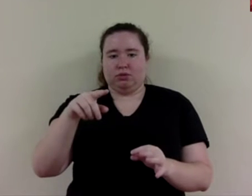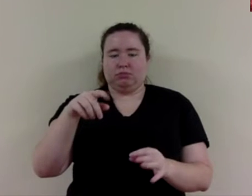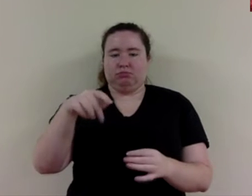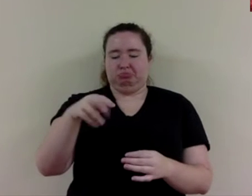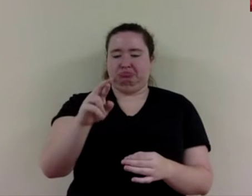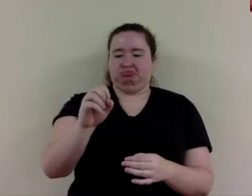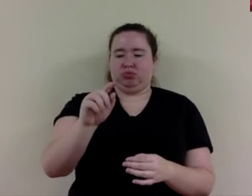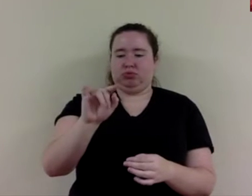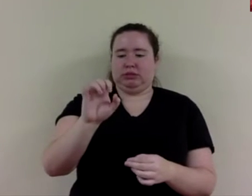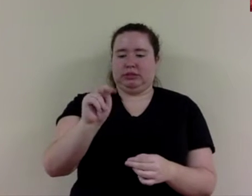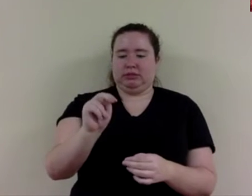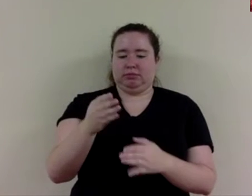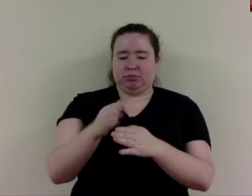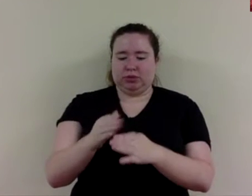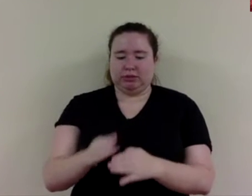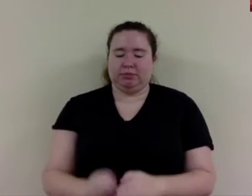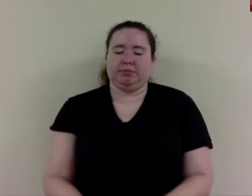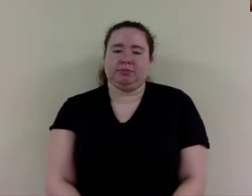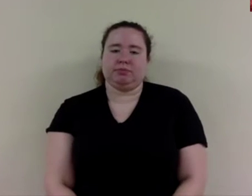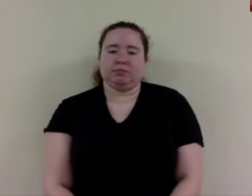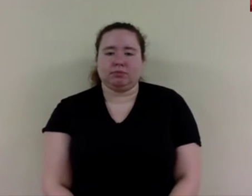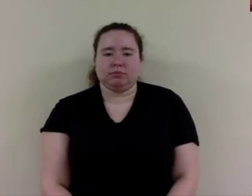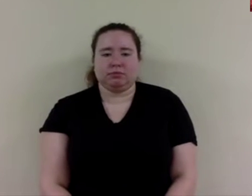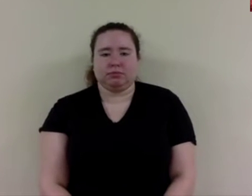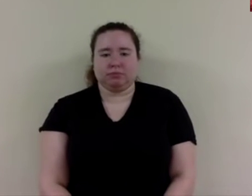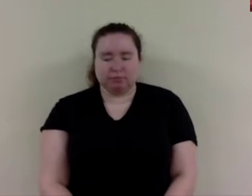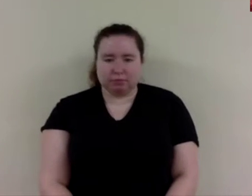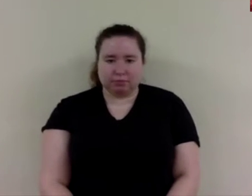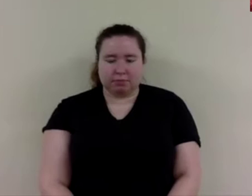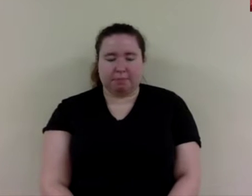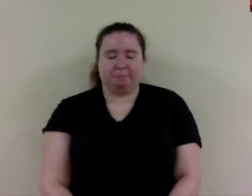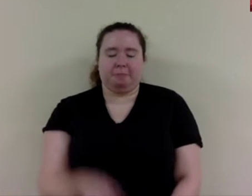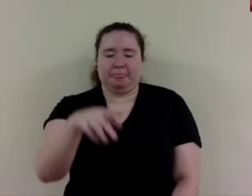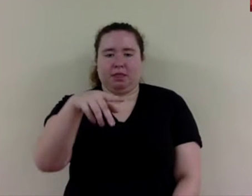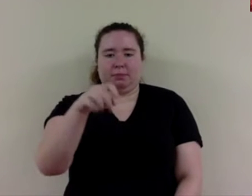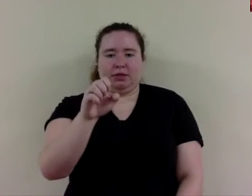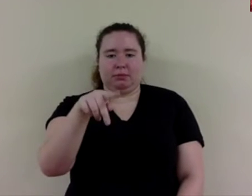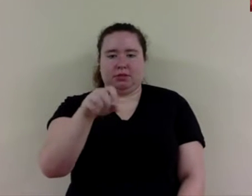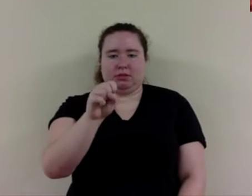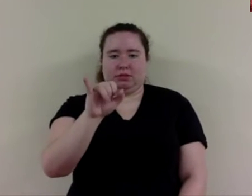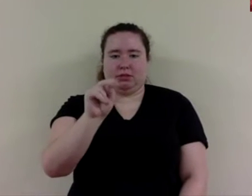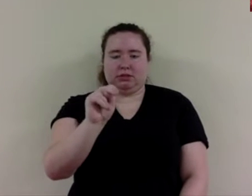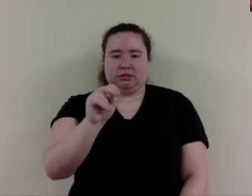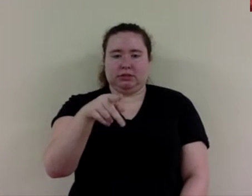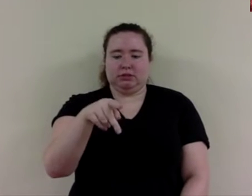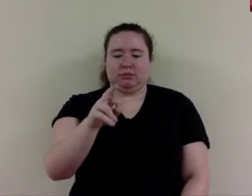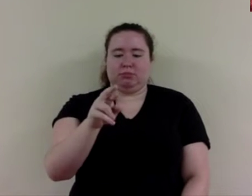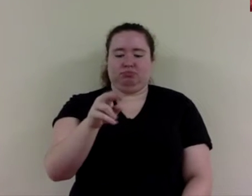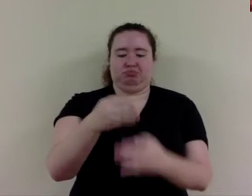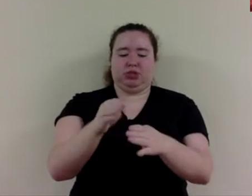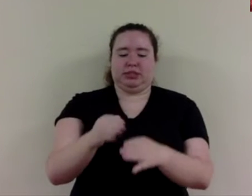start breaking proteins down into their smaller pieces. In the stomach, pepsin will break proteins